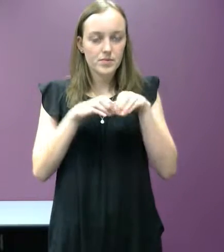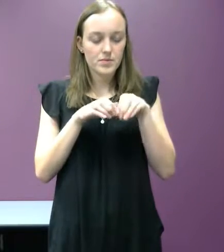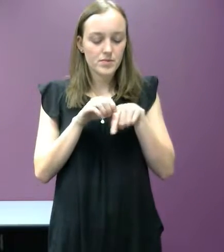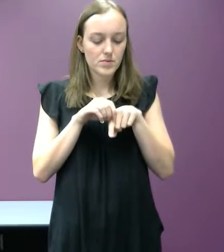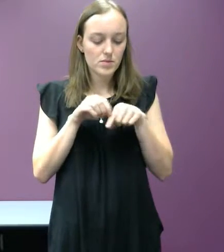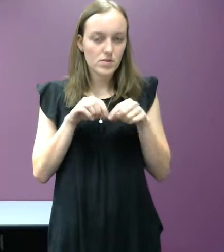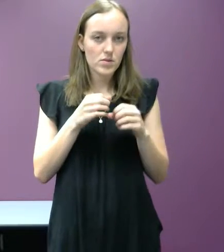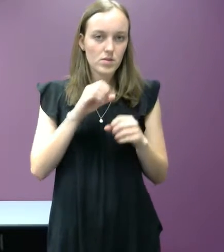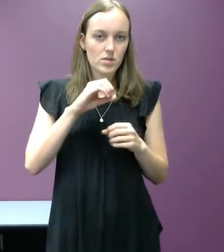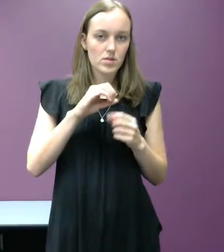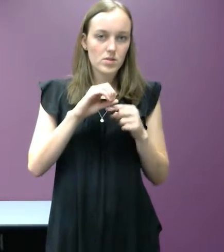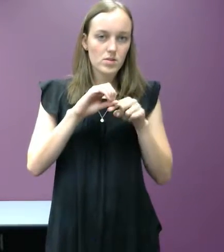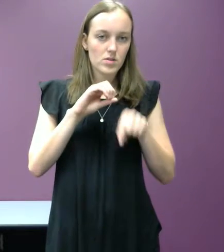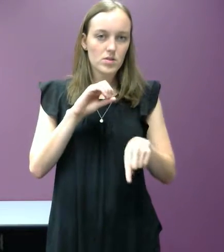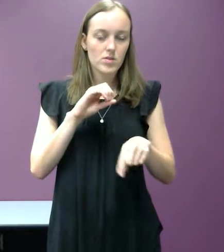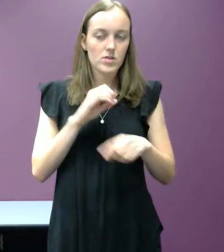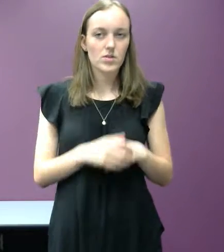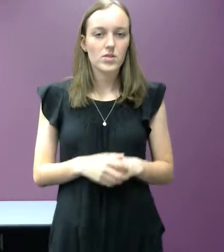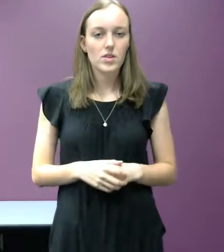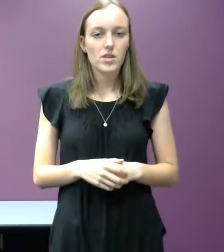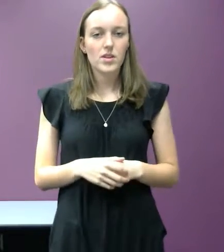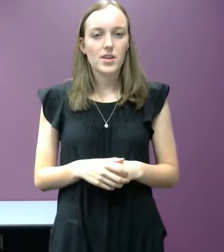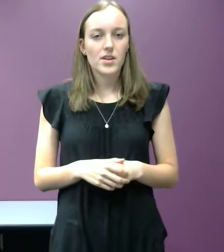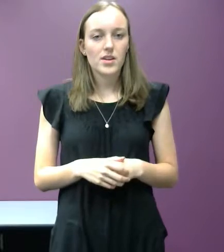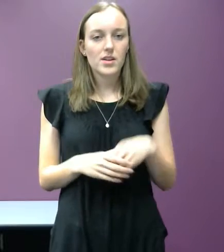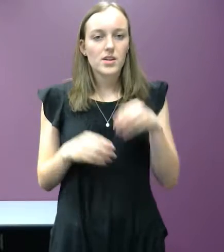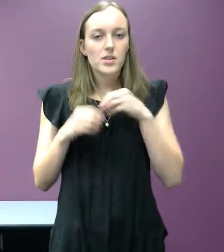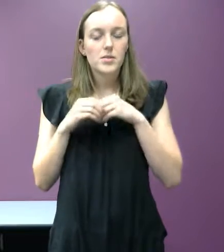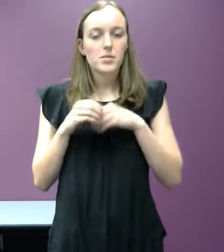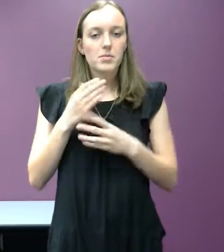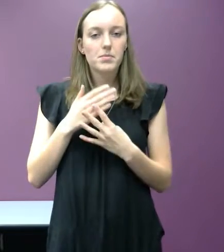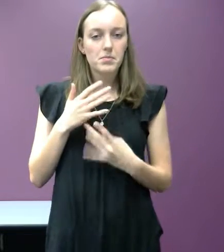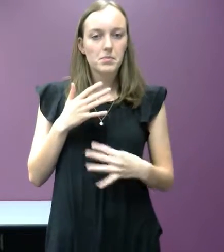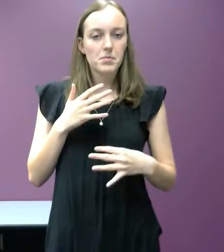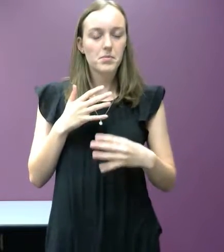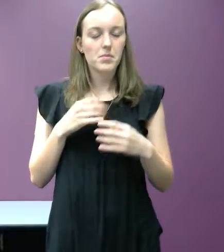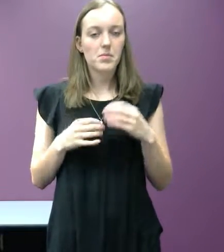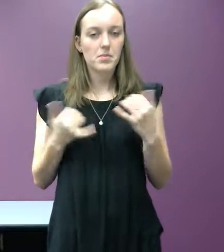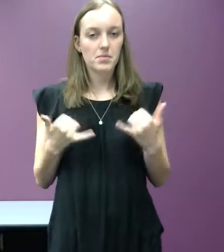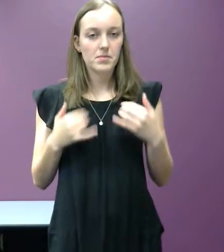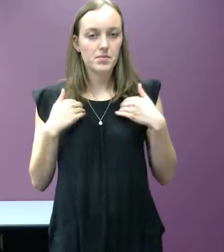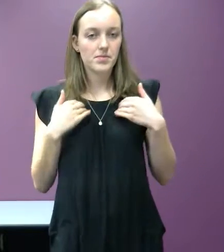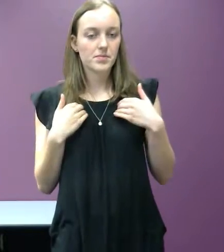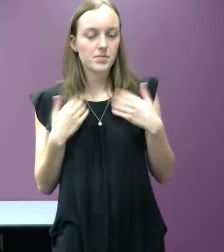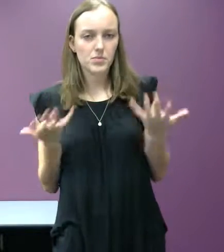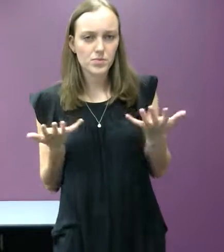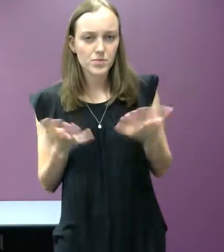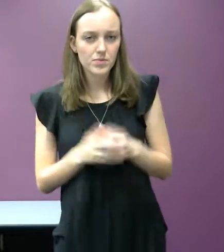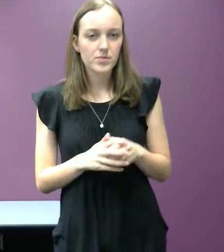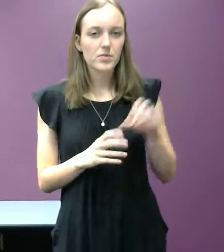those capillaries carry that oxygenated blood, or the blood that now has oxygen, to our body